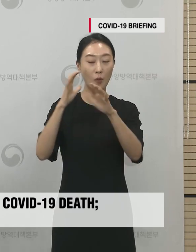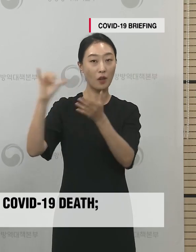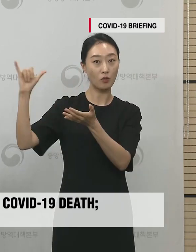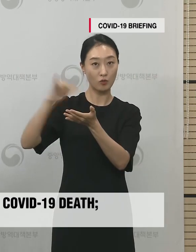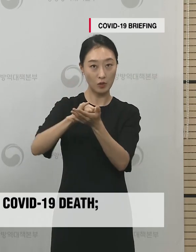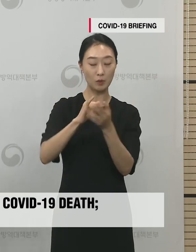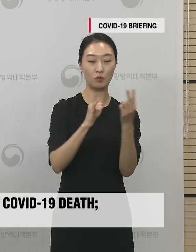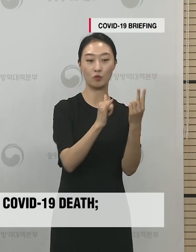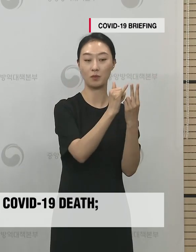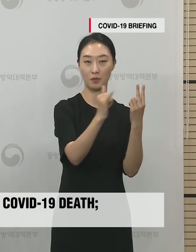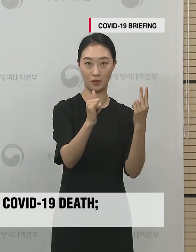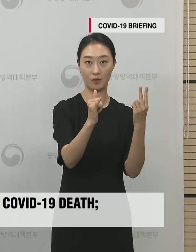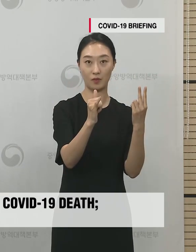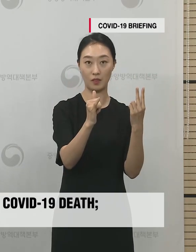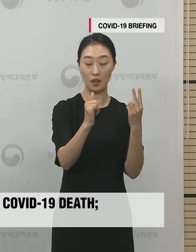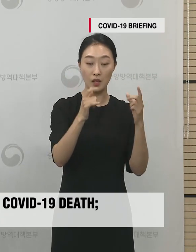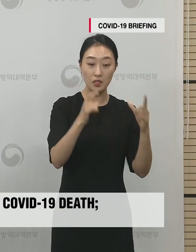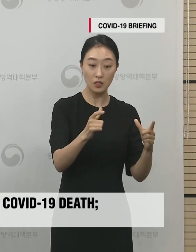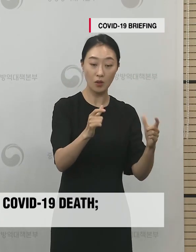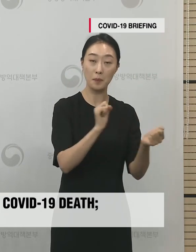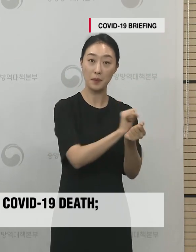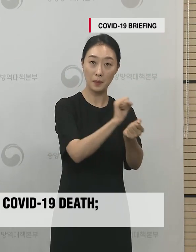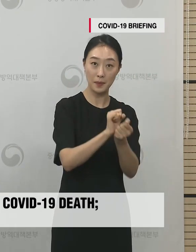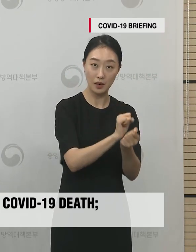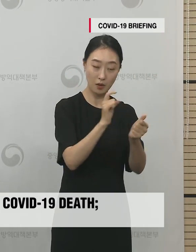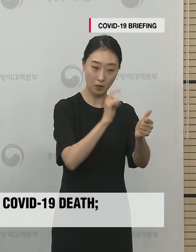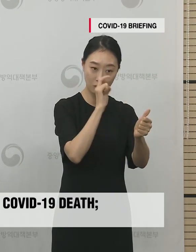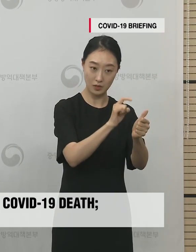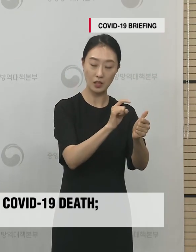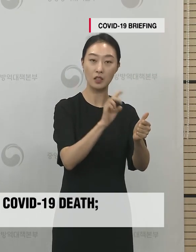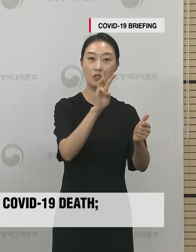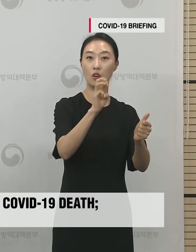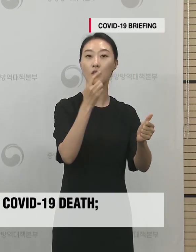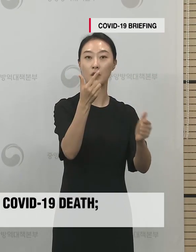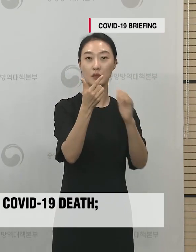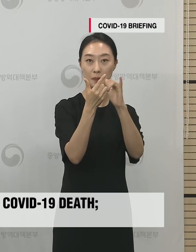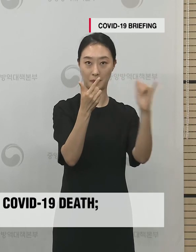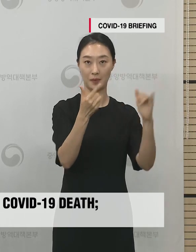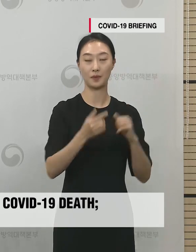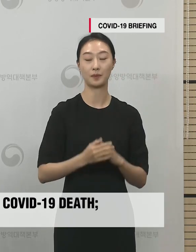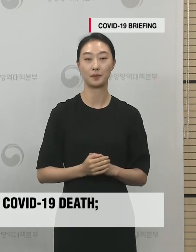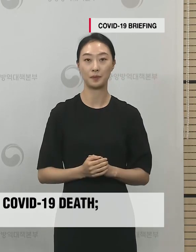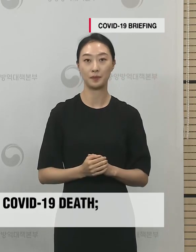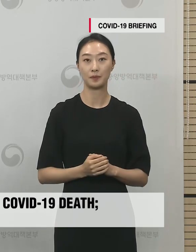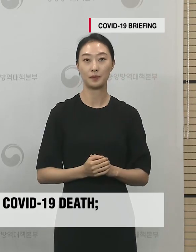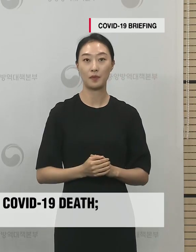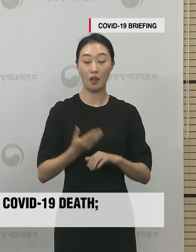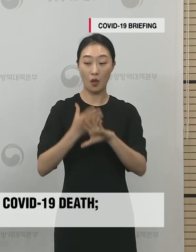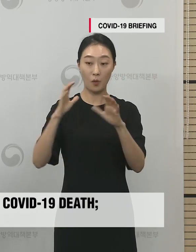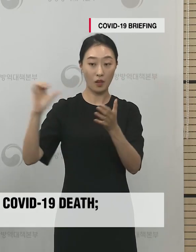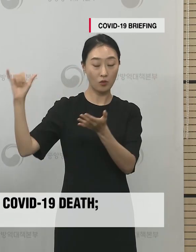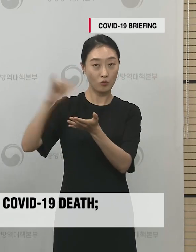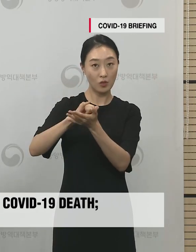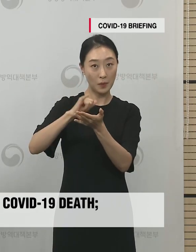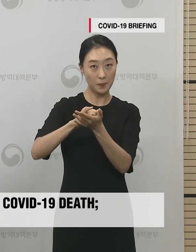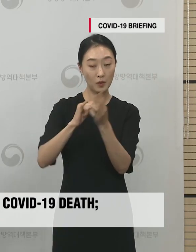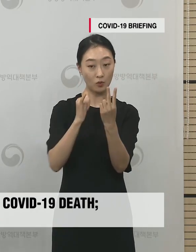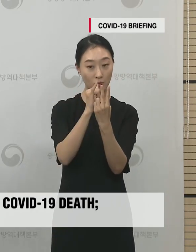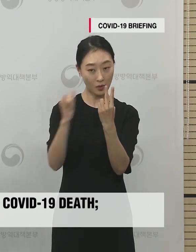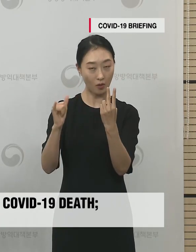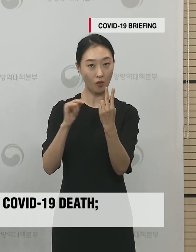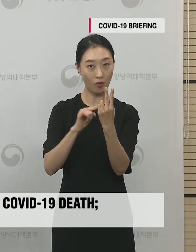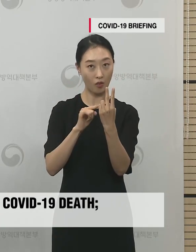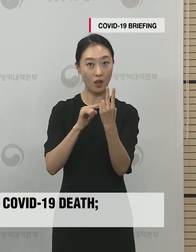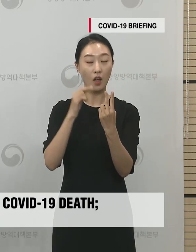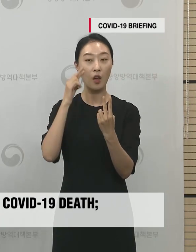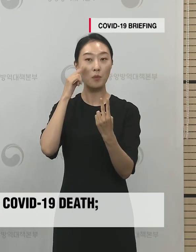38 new cases. 2 of them are imported cases, while 36 are local transmissions. Out of the